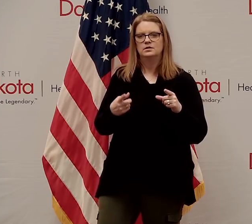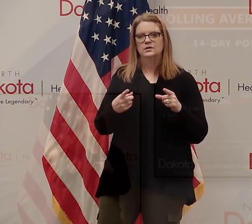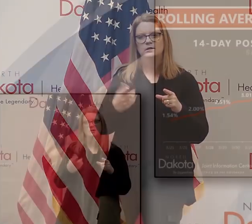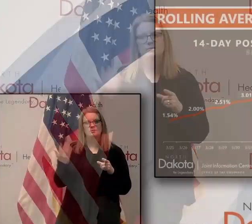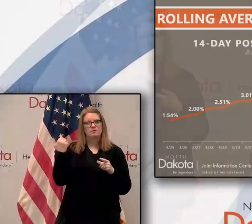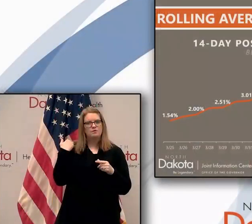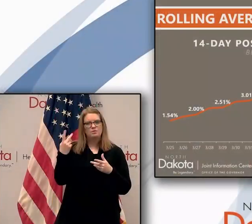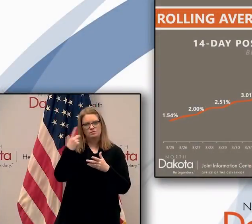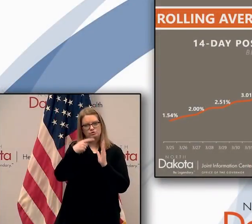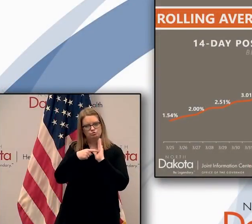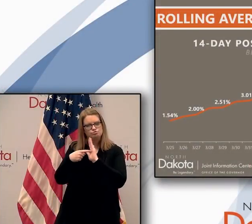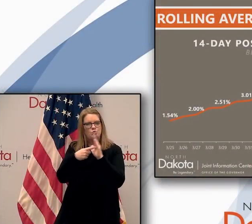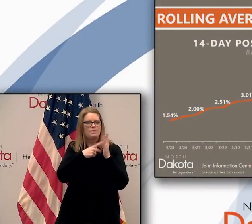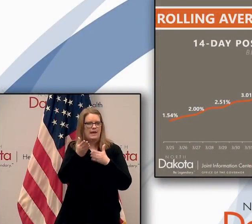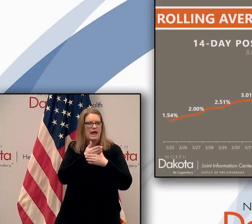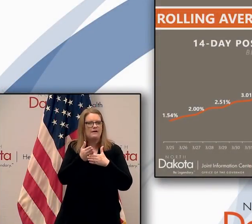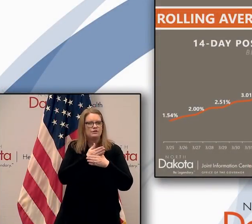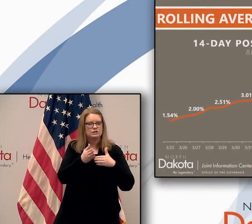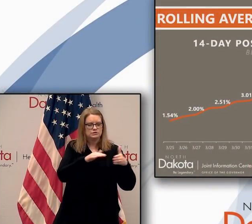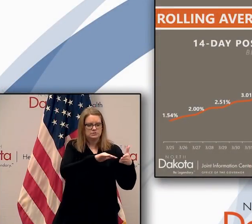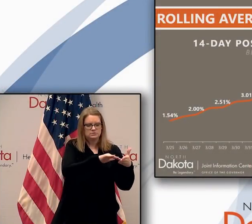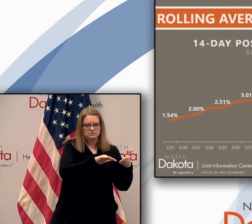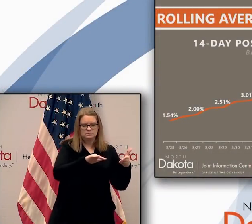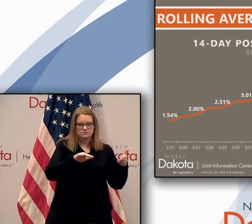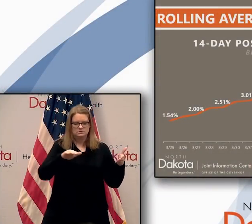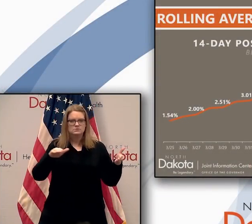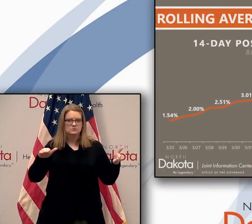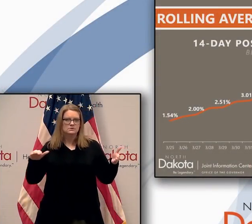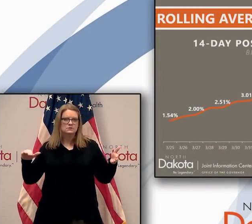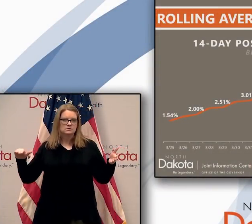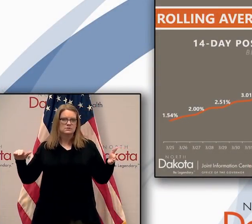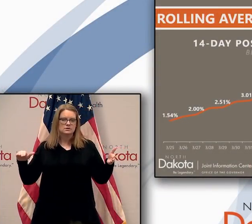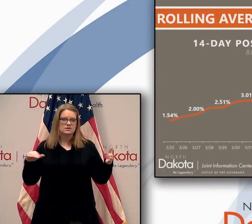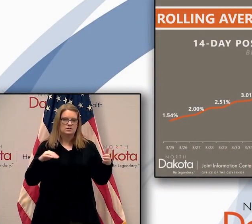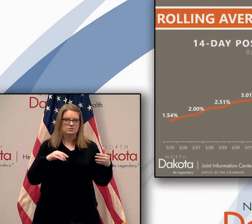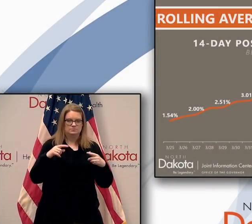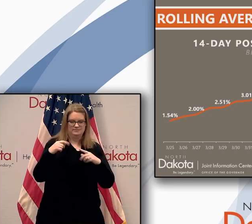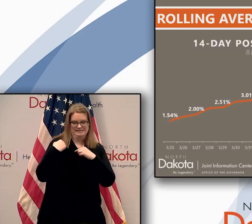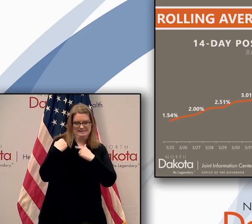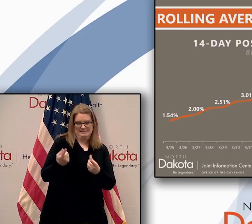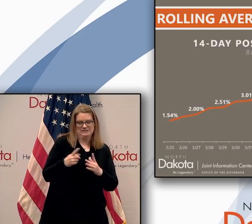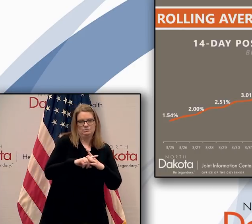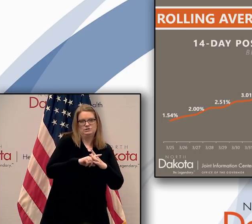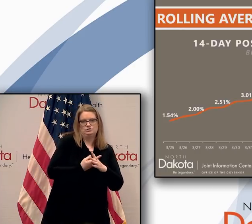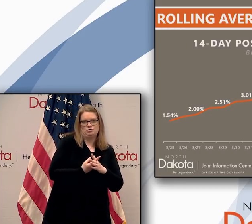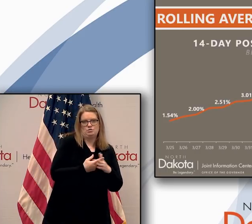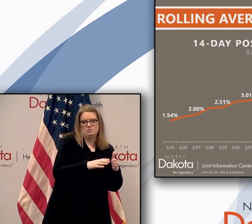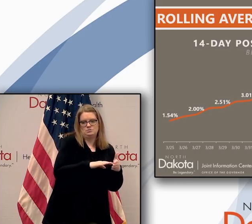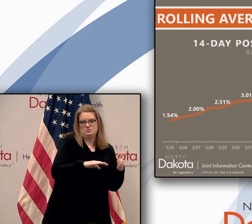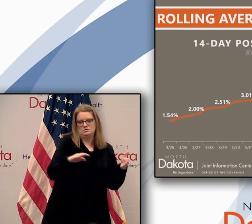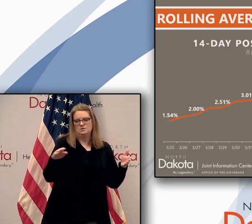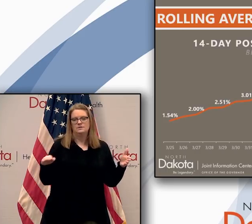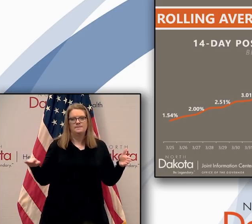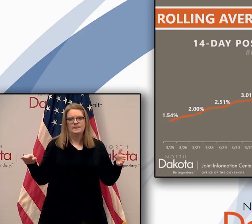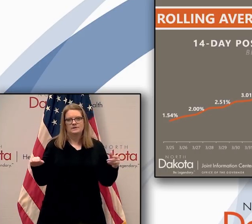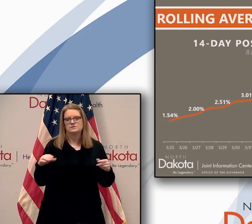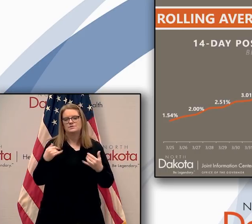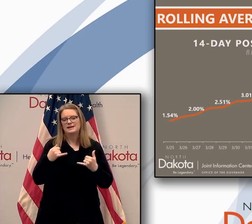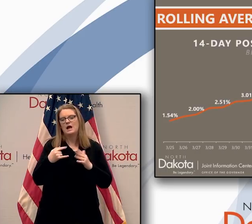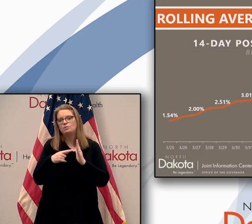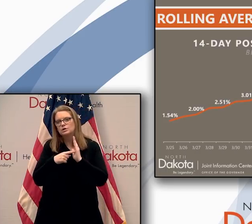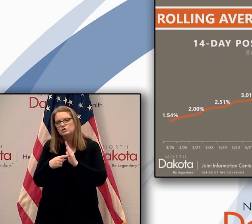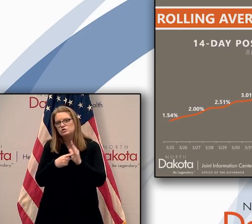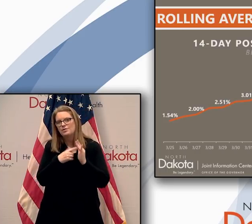shared our rolling average relative to when this began versus the rolling average of the last